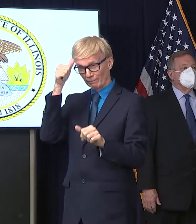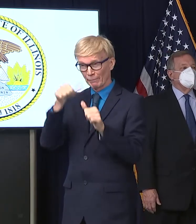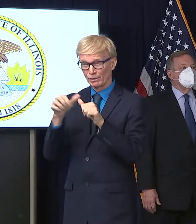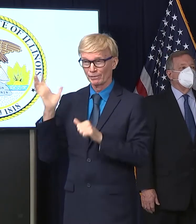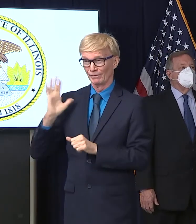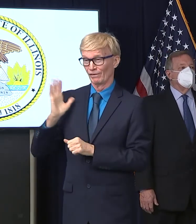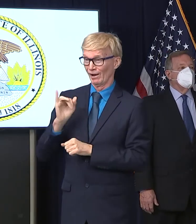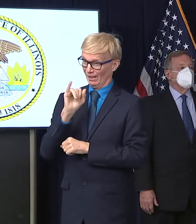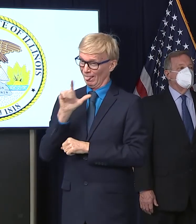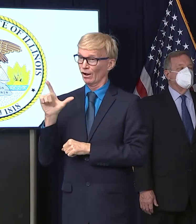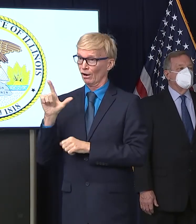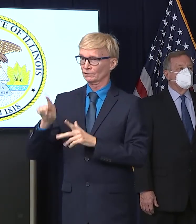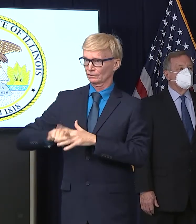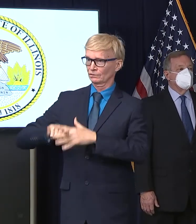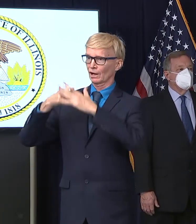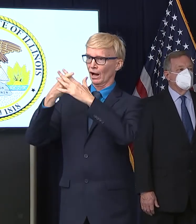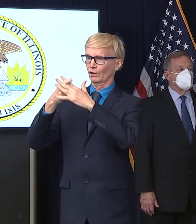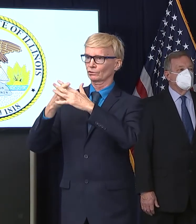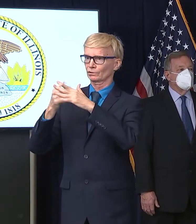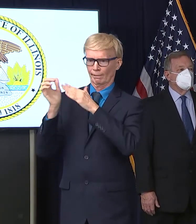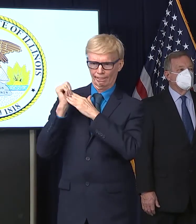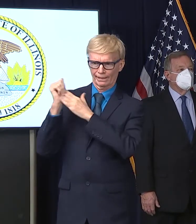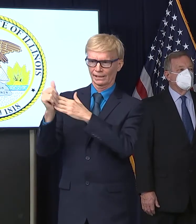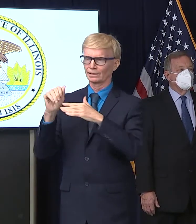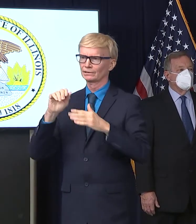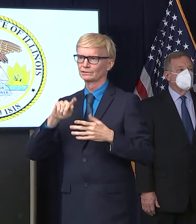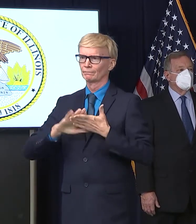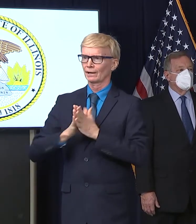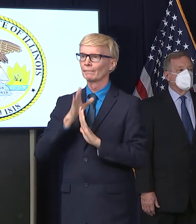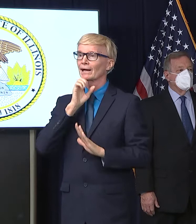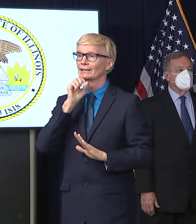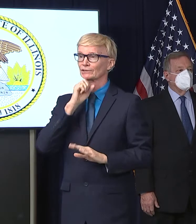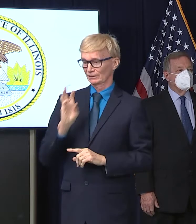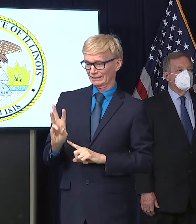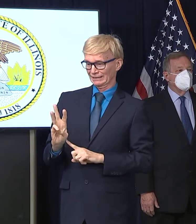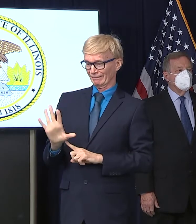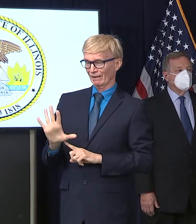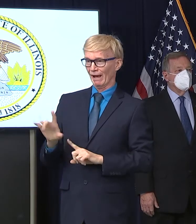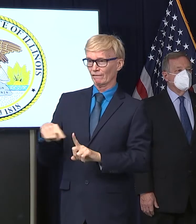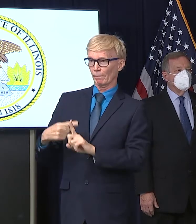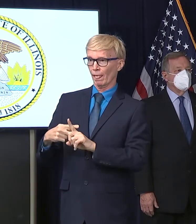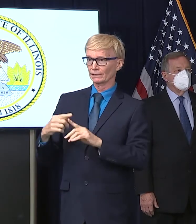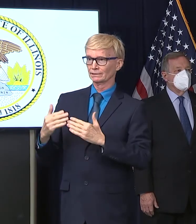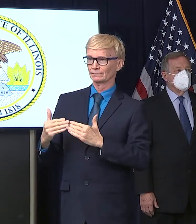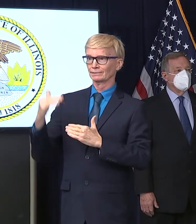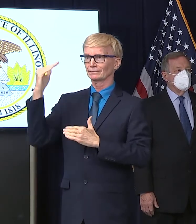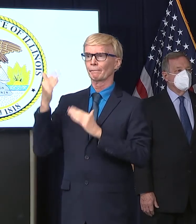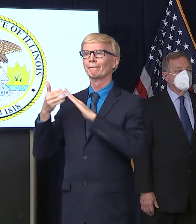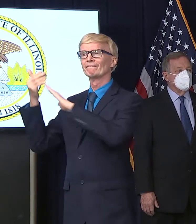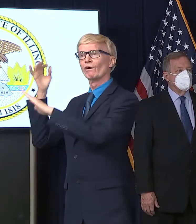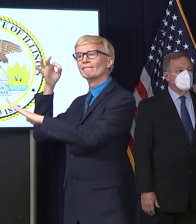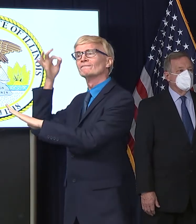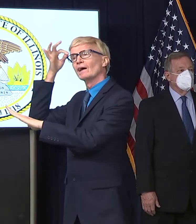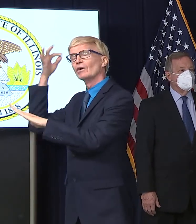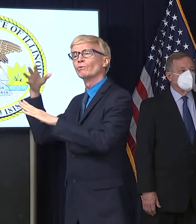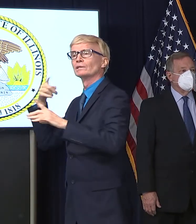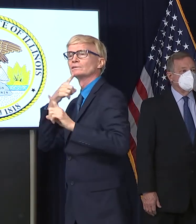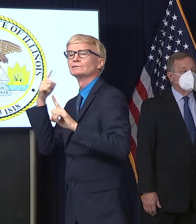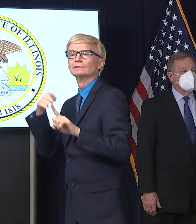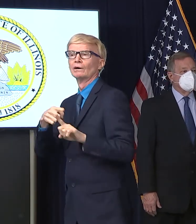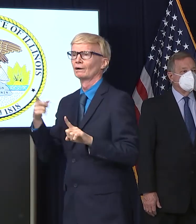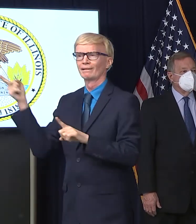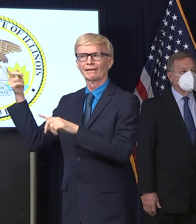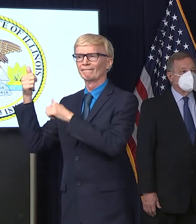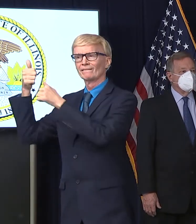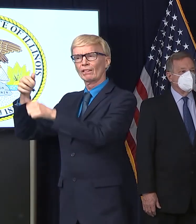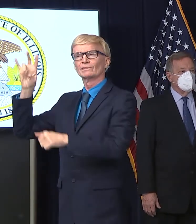in this regard, that we lowered our age to 65 plus before the federal government ever got there. They were at